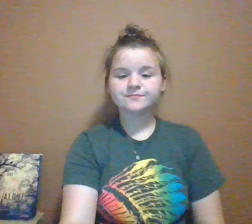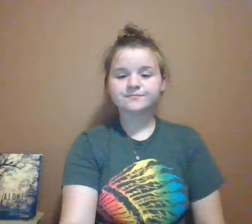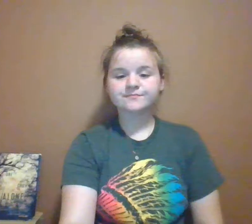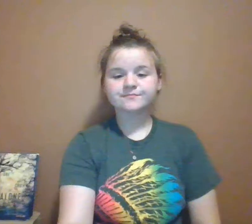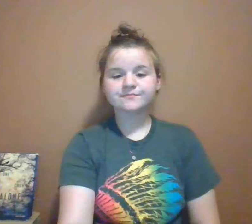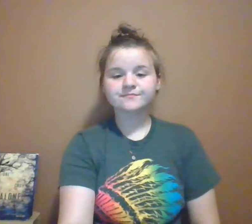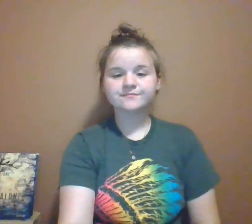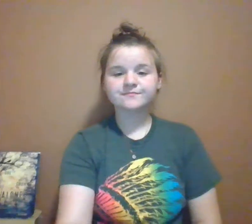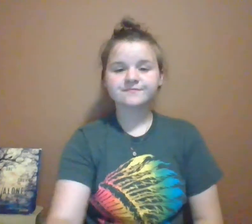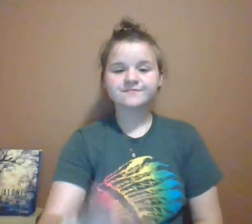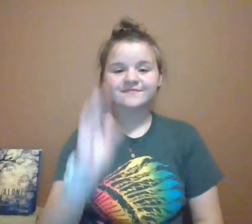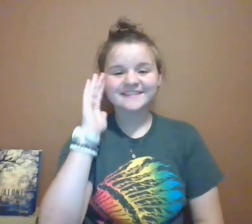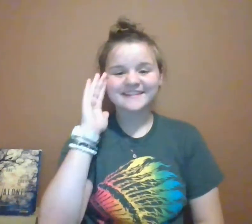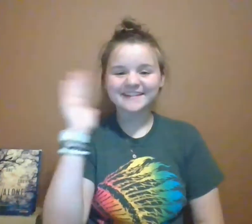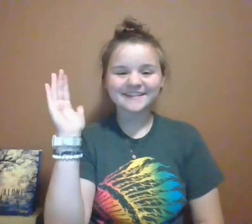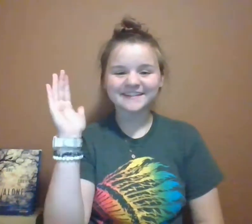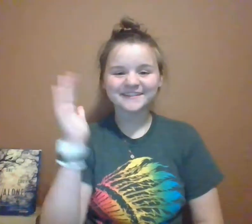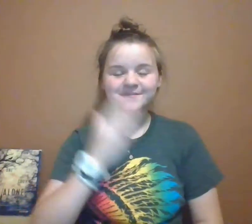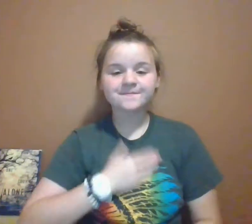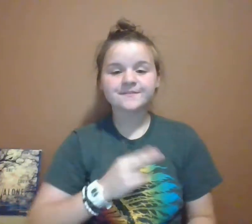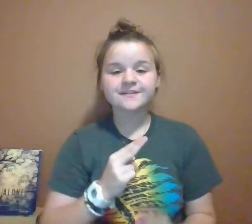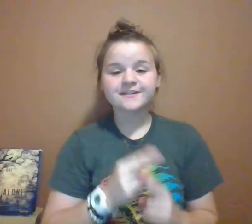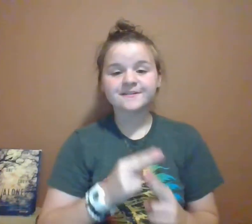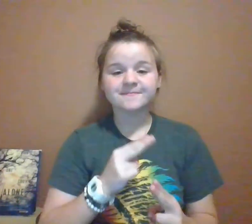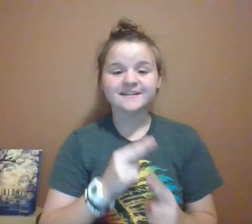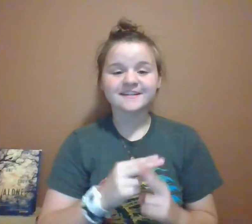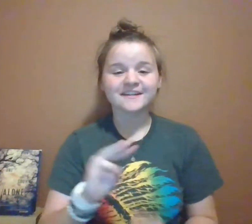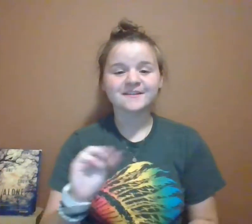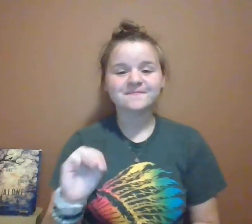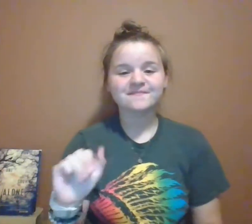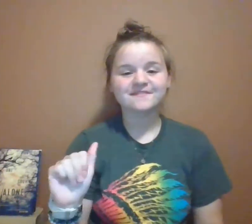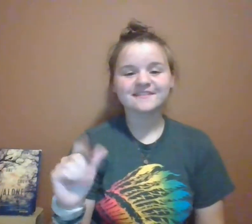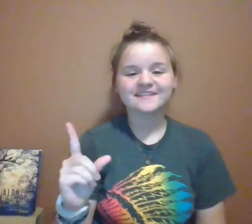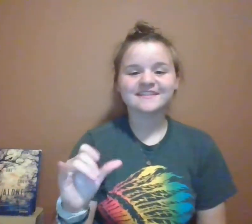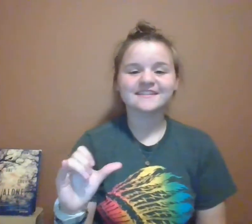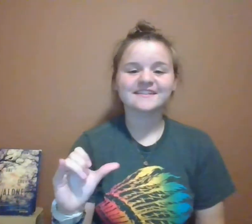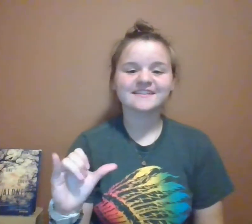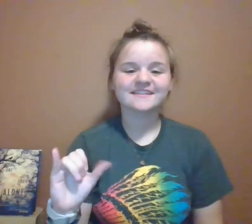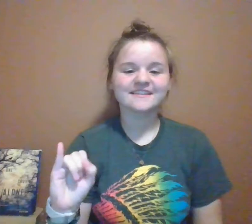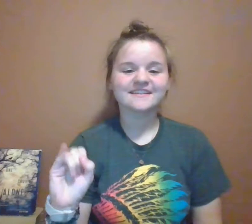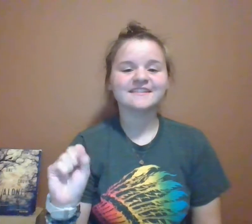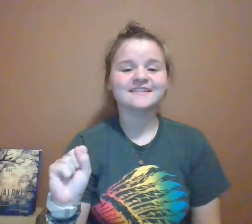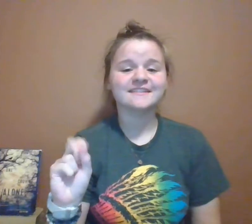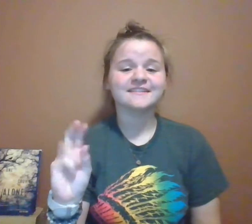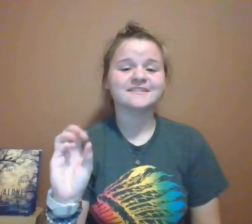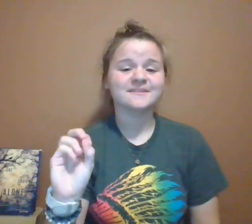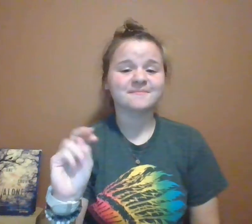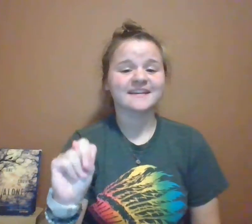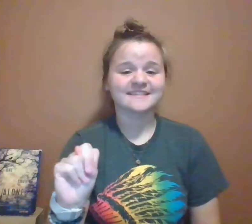Hello, my name is Madison.